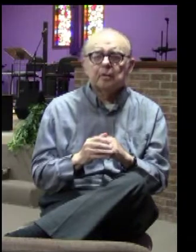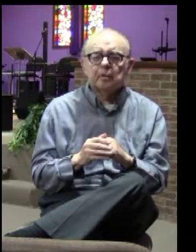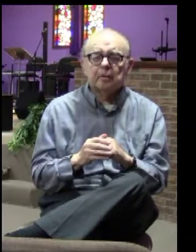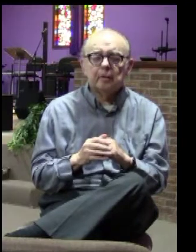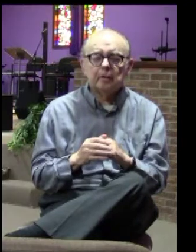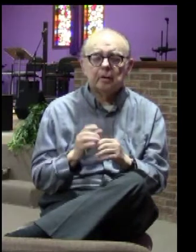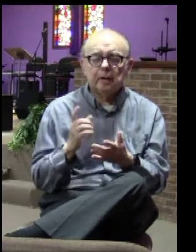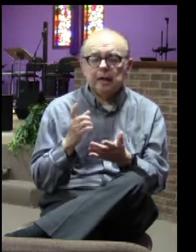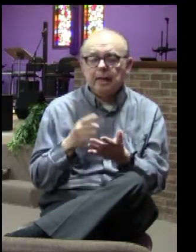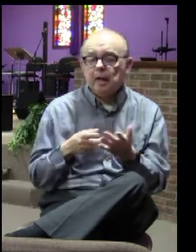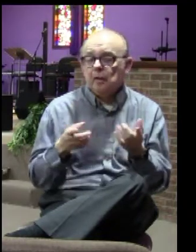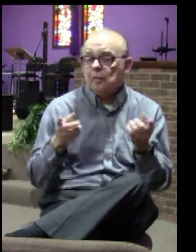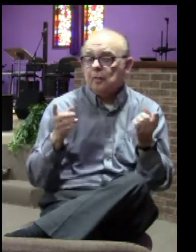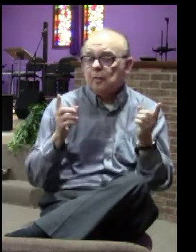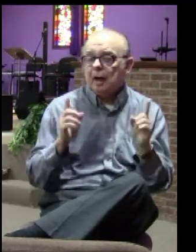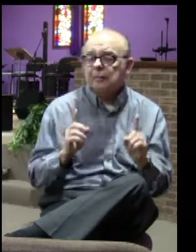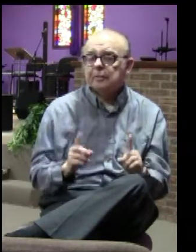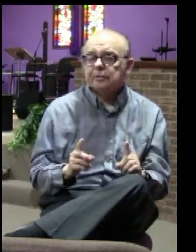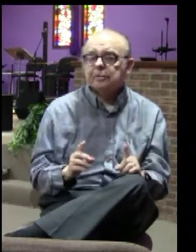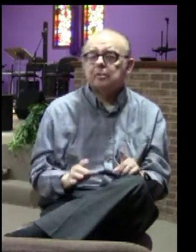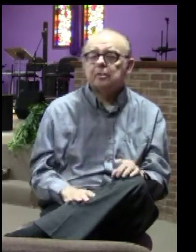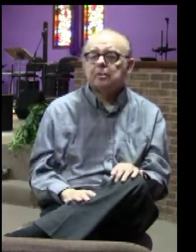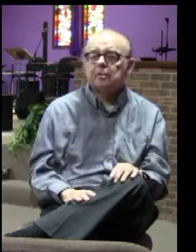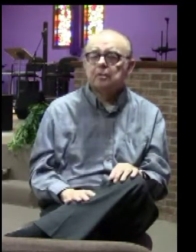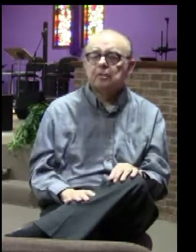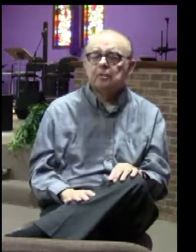So what ends up happening is